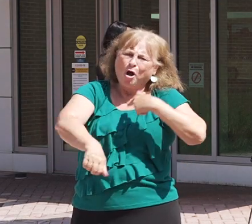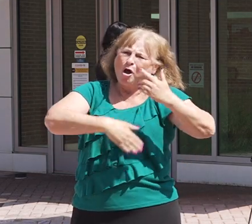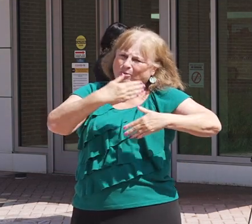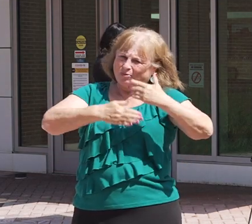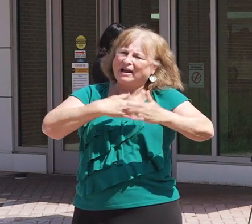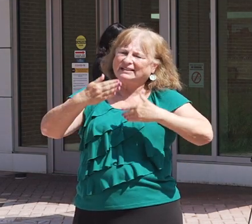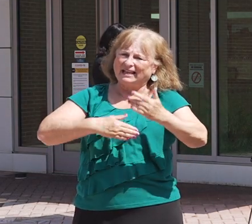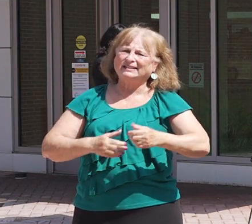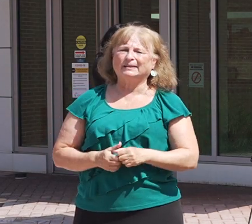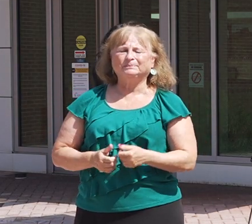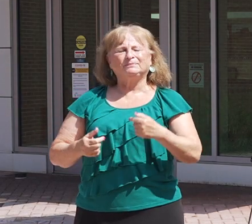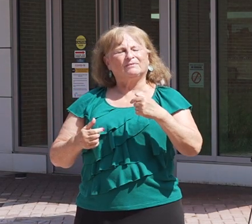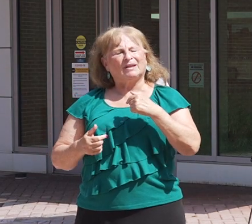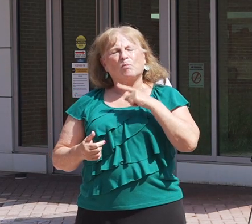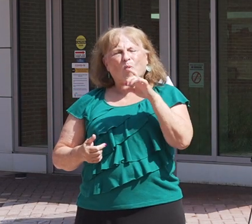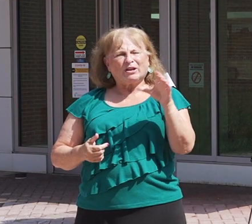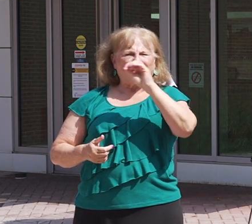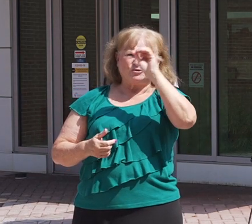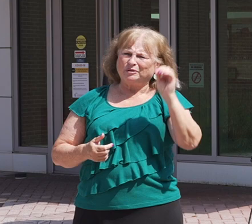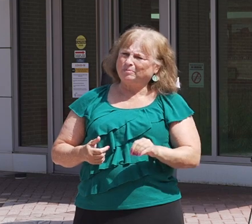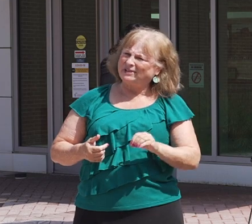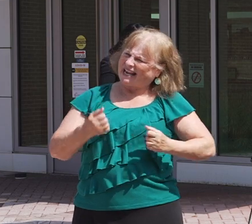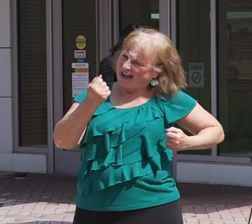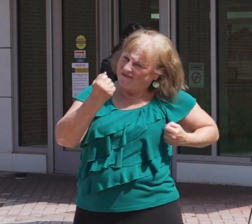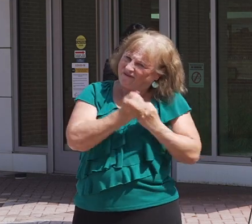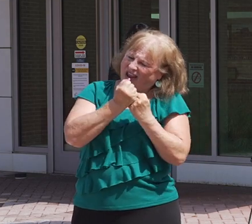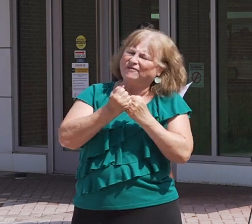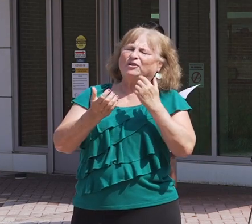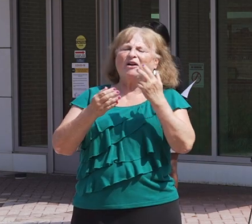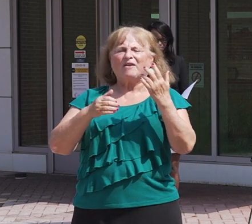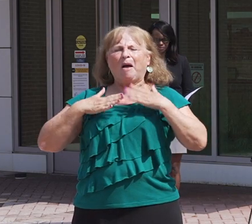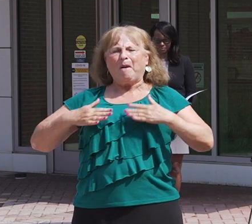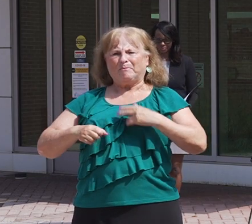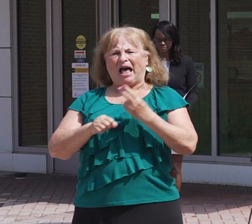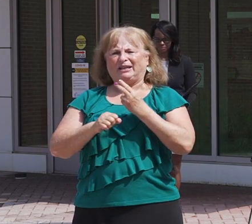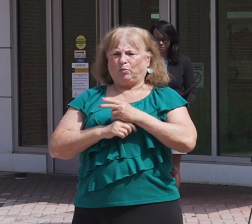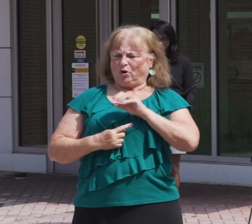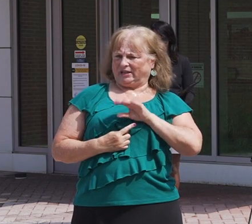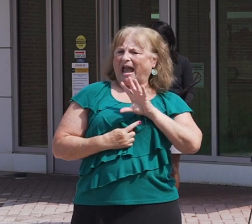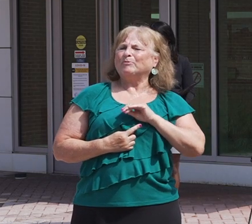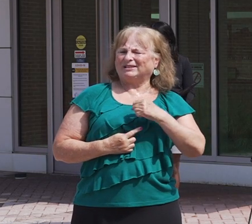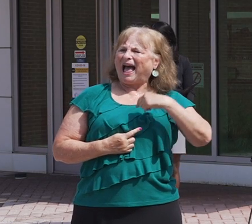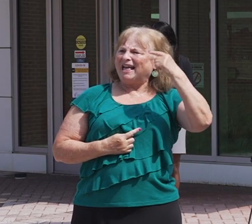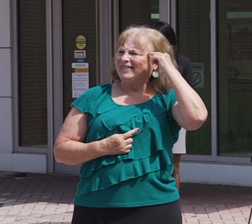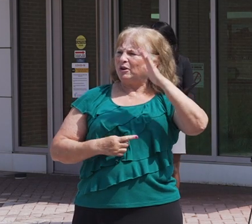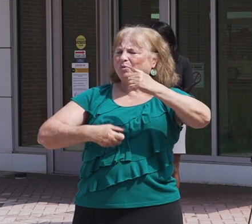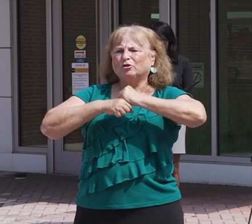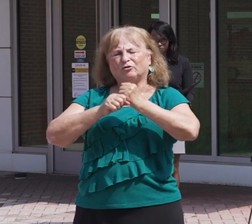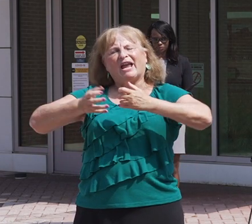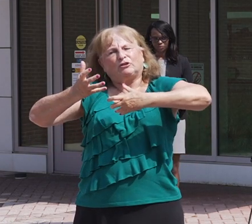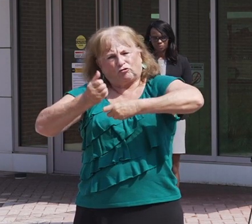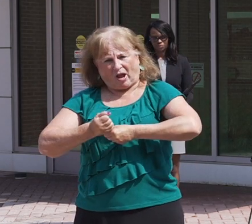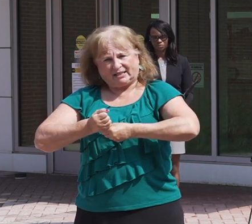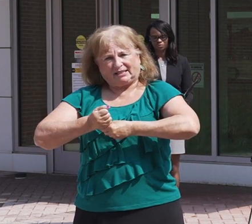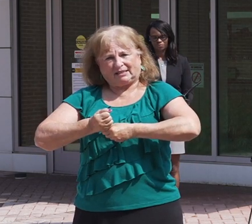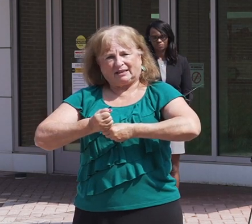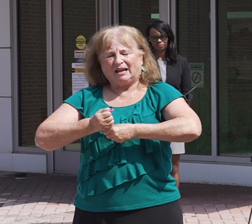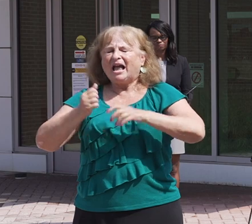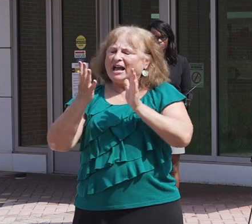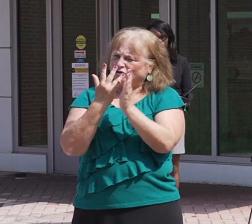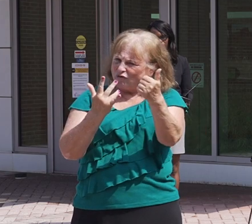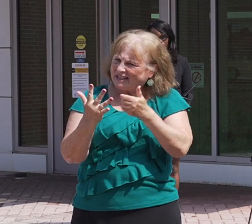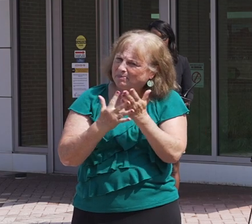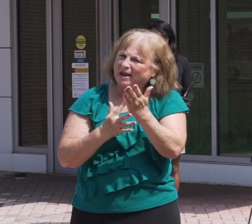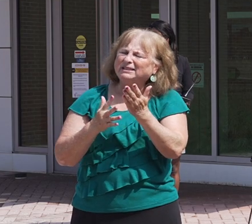process. I am 100% in favor of body-worn cameras. I think that it will create trust and